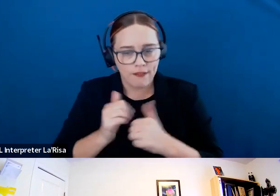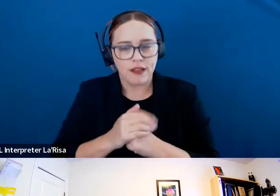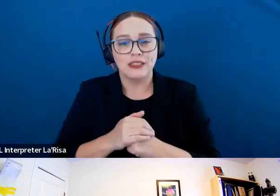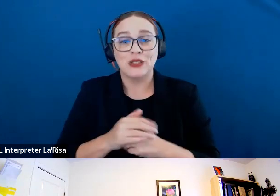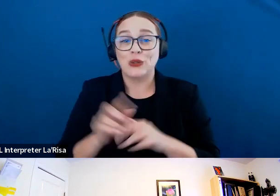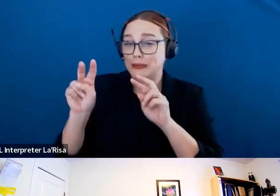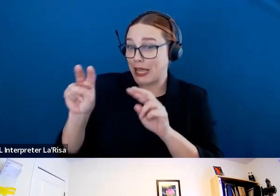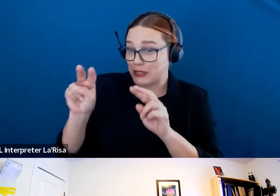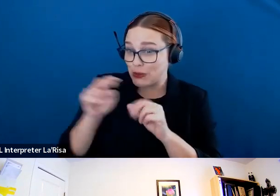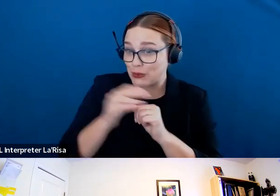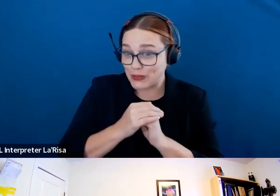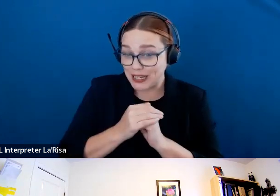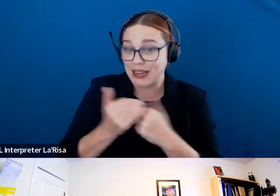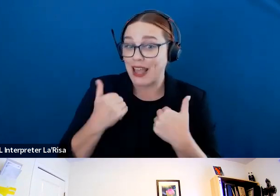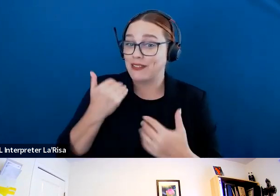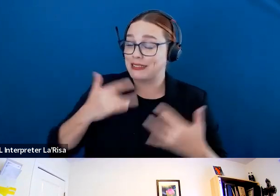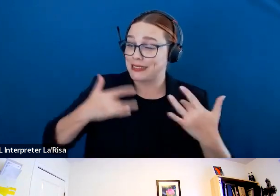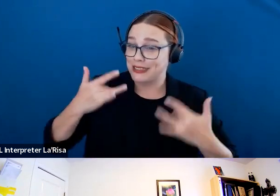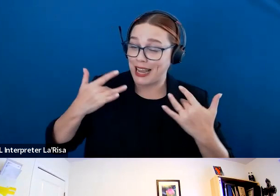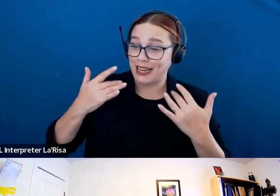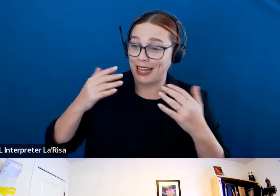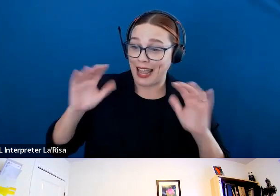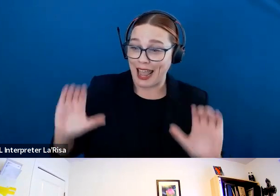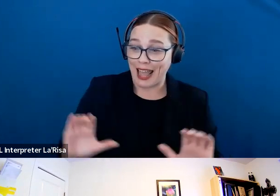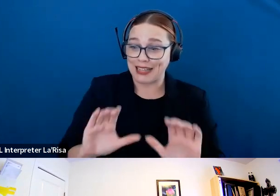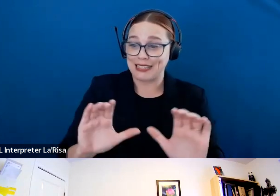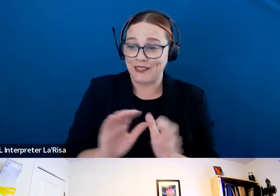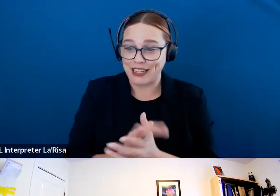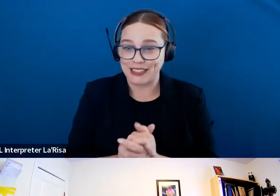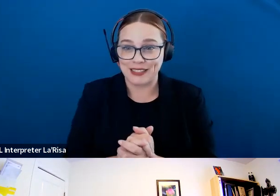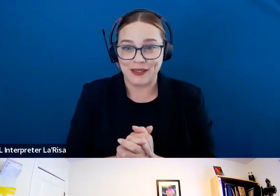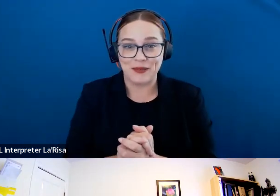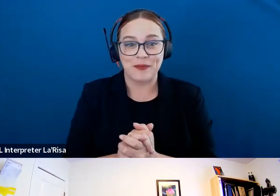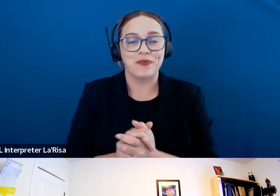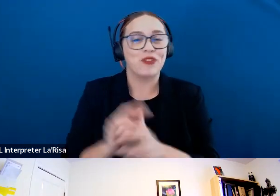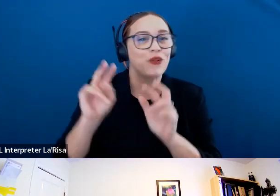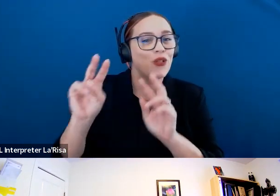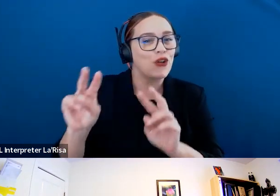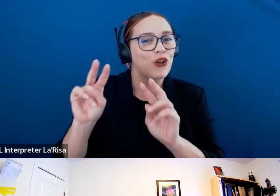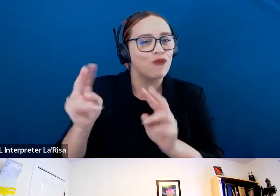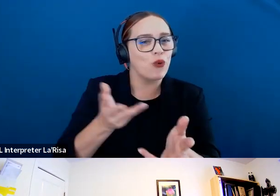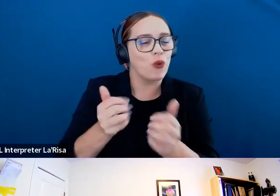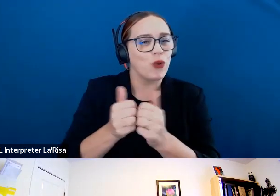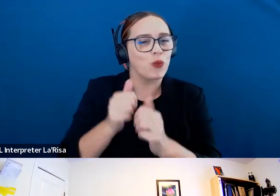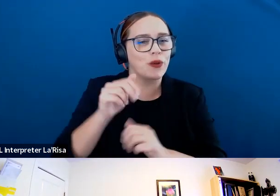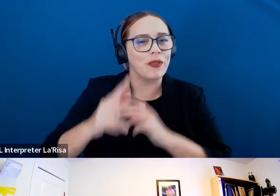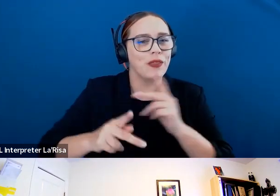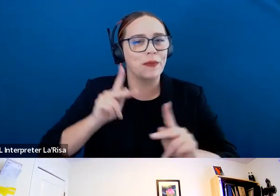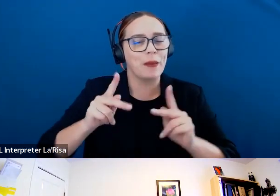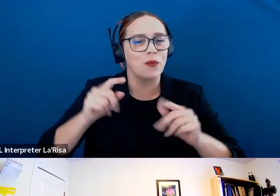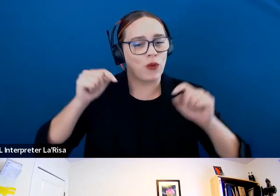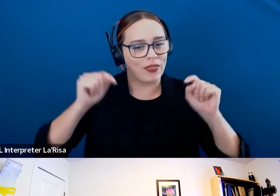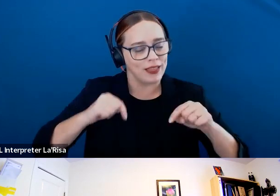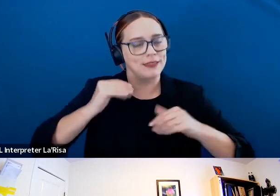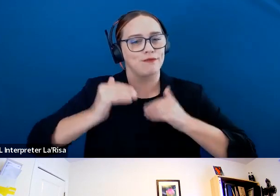upcoming activities planned, and we're really looking forward to working with April in this process. So I'm just so excited to talk about that.